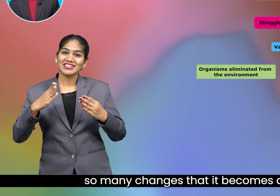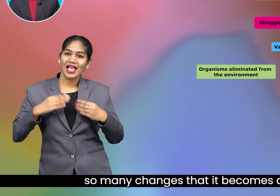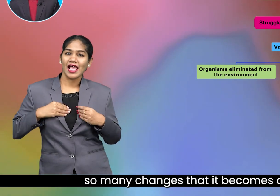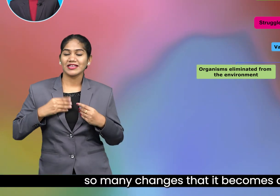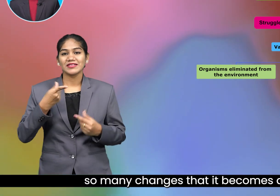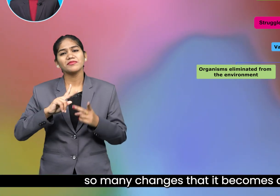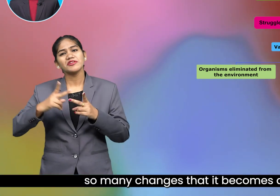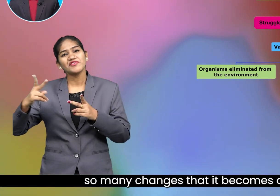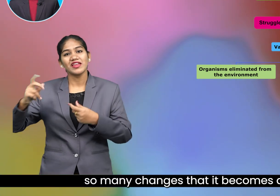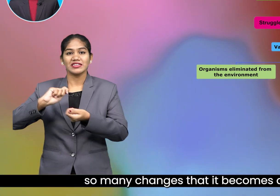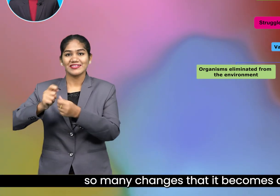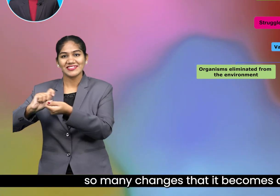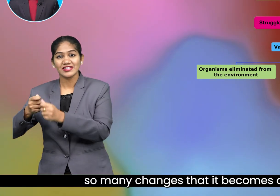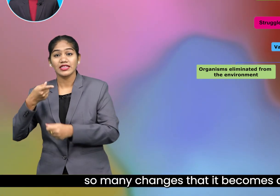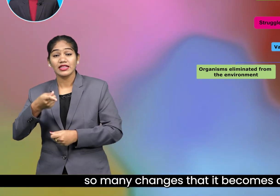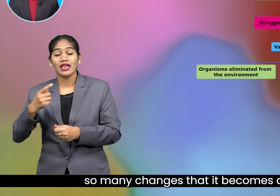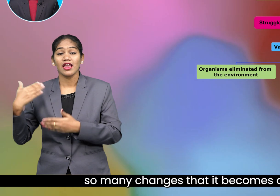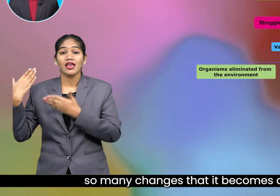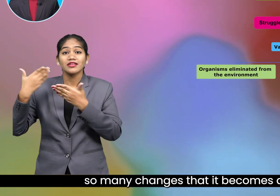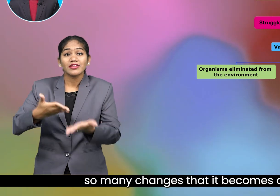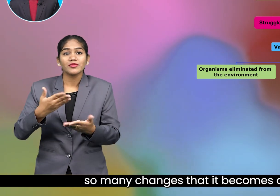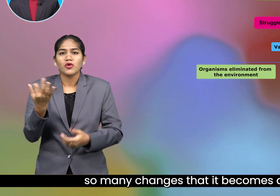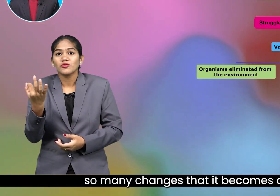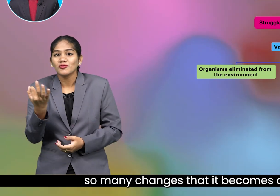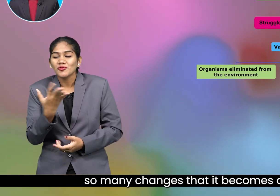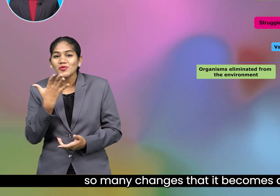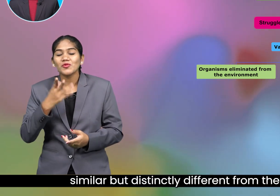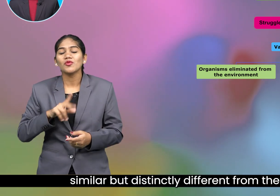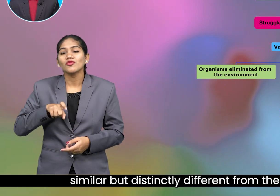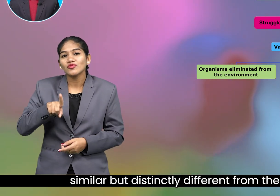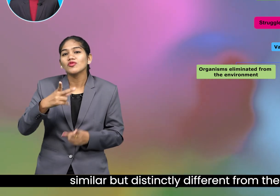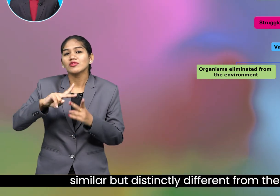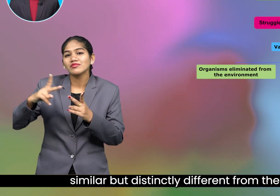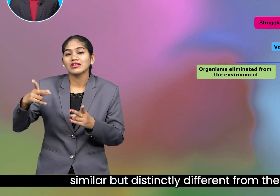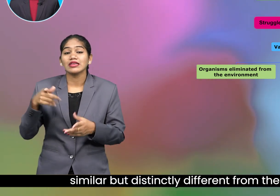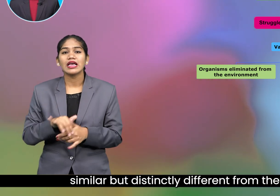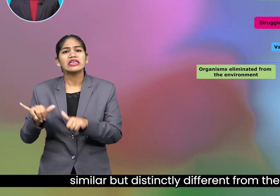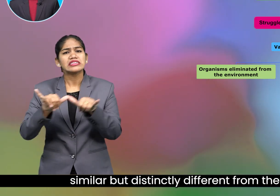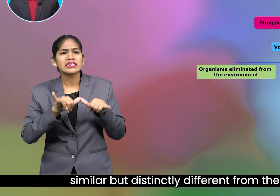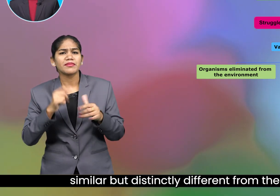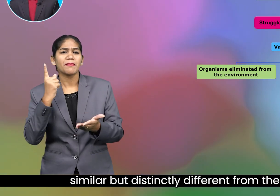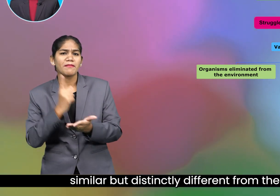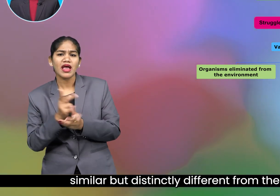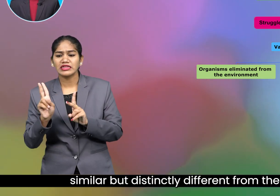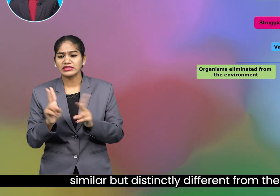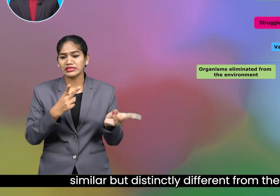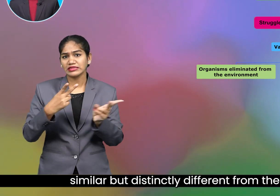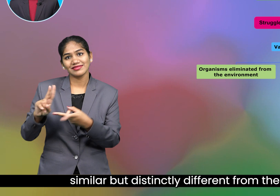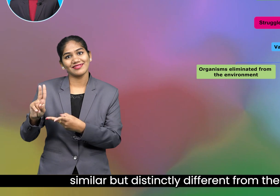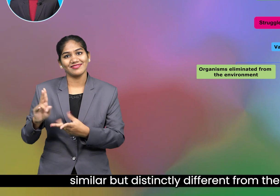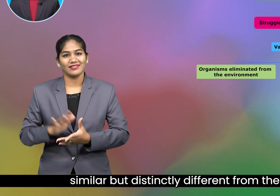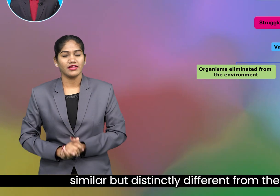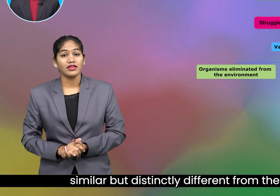many changes that it becomes a new species, similar but distinctly